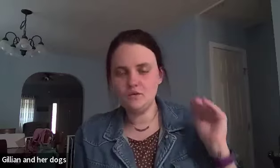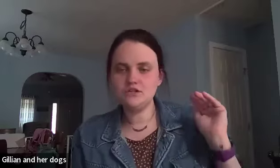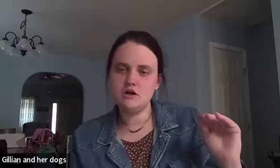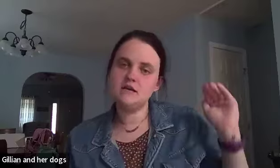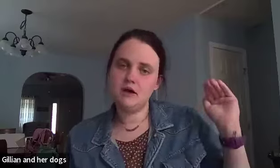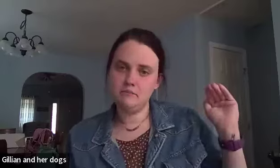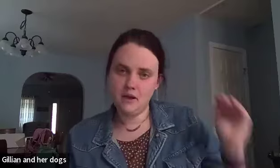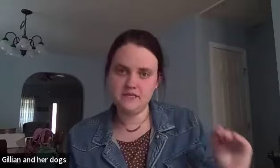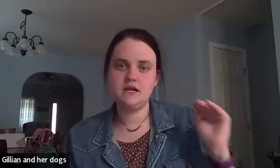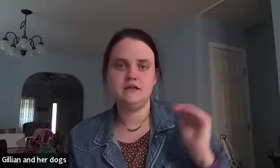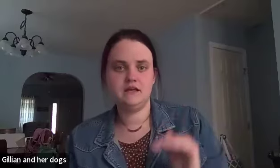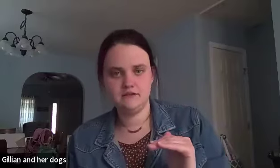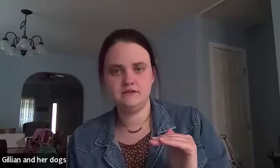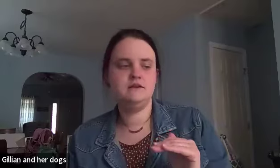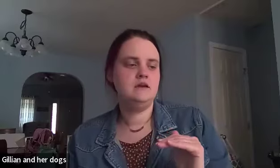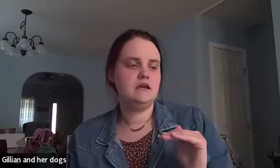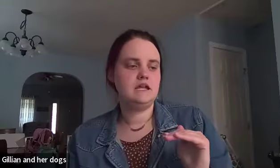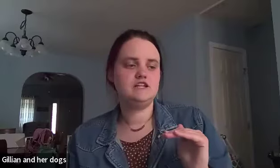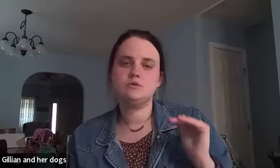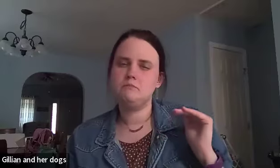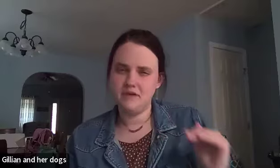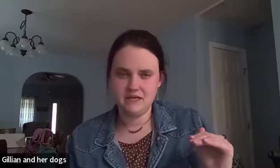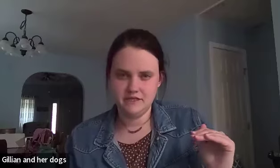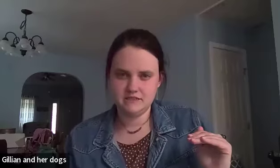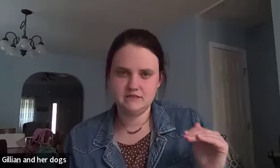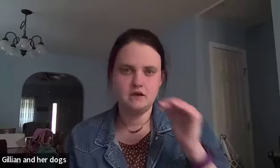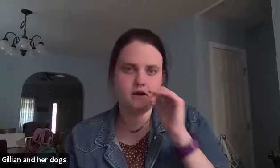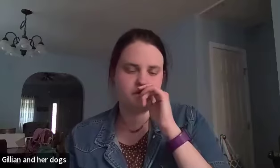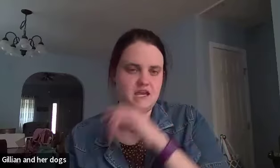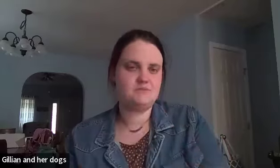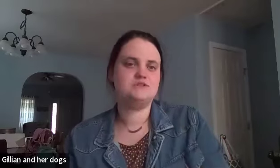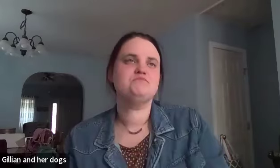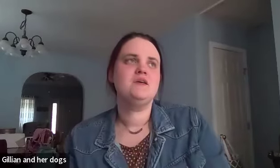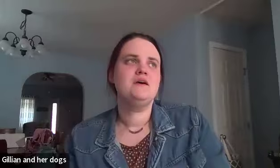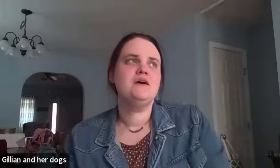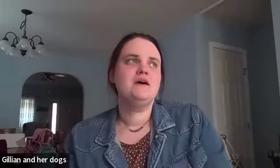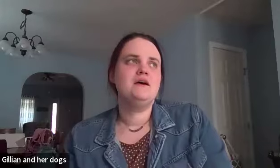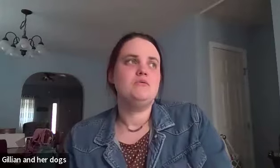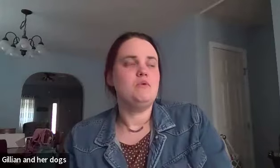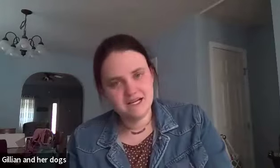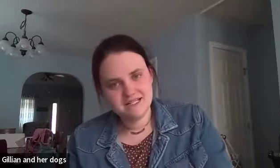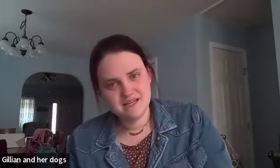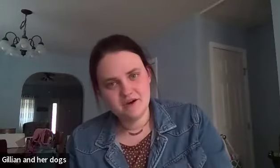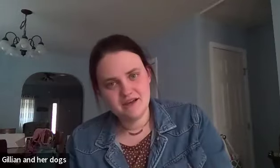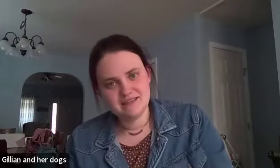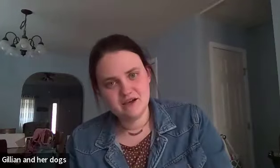you were talking about a puppy, a kitten, any sort of babies, with the animals. One nice thing about